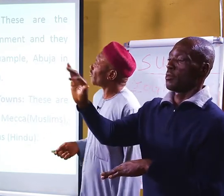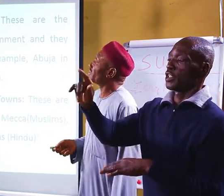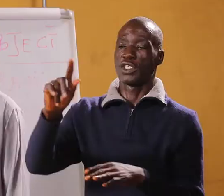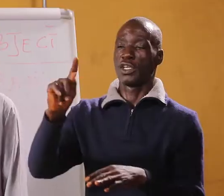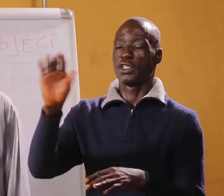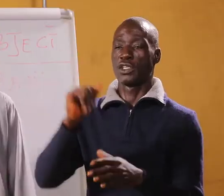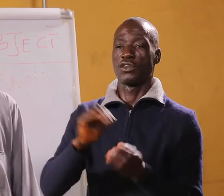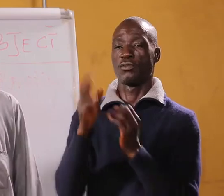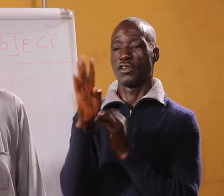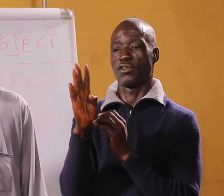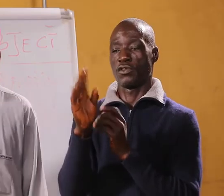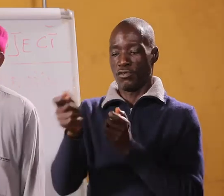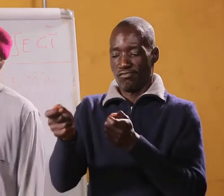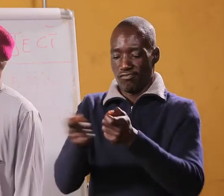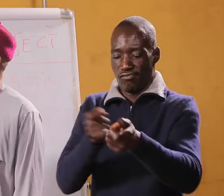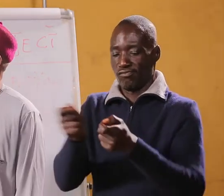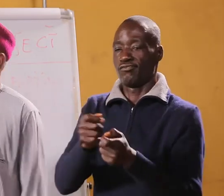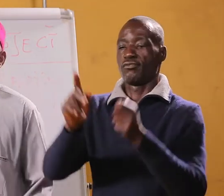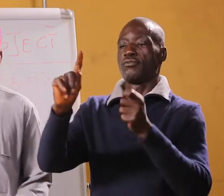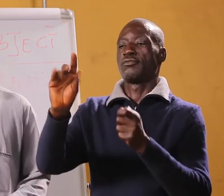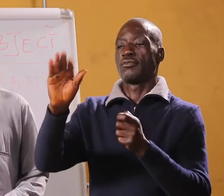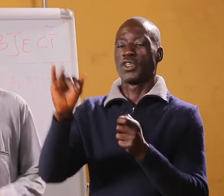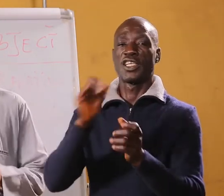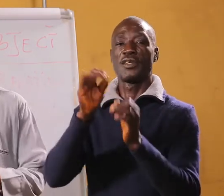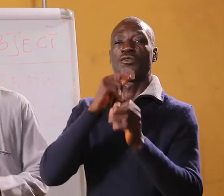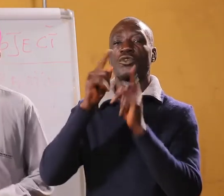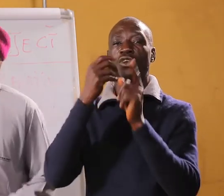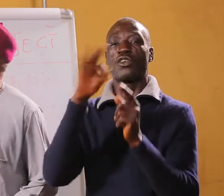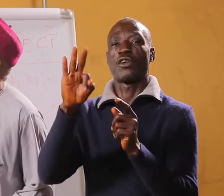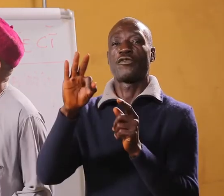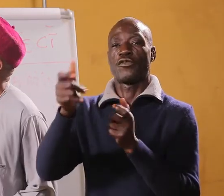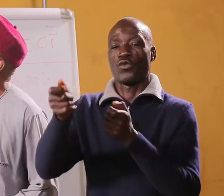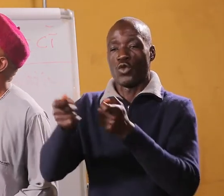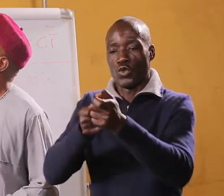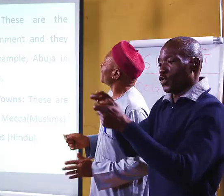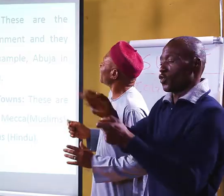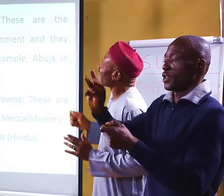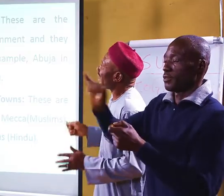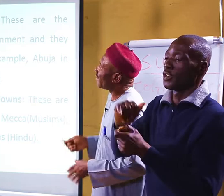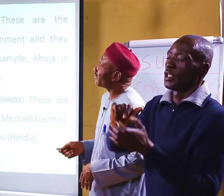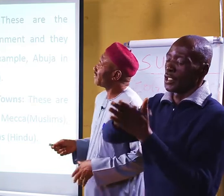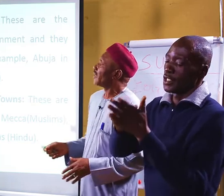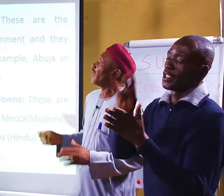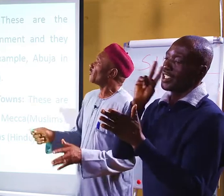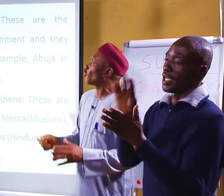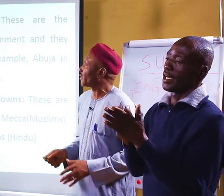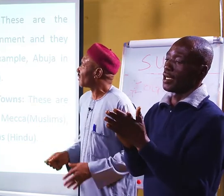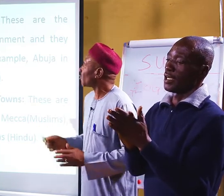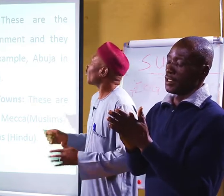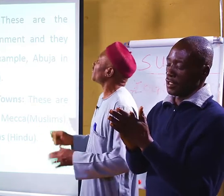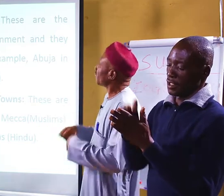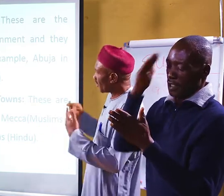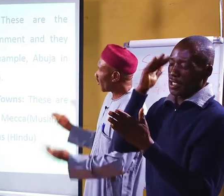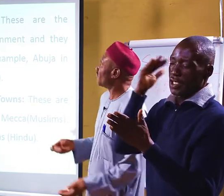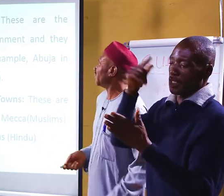The fourth, administrative town. If we talk about administrative town, these are